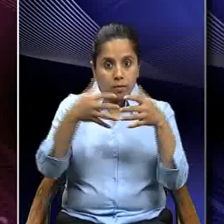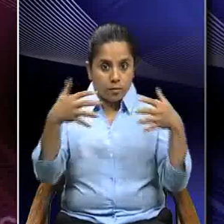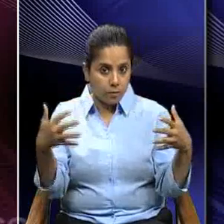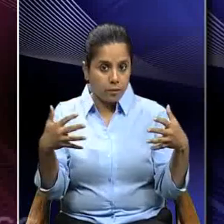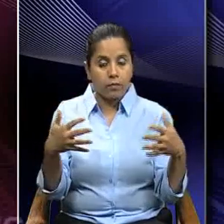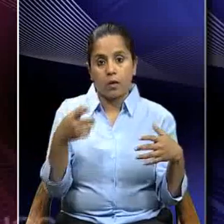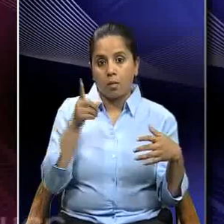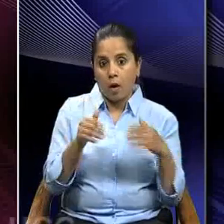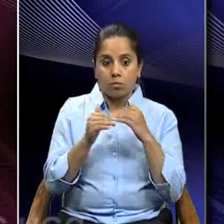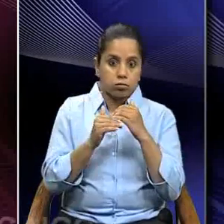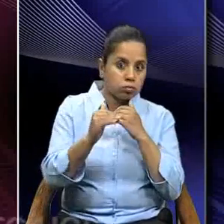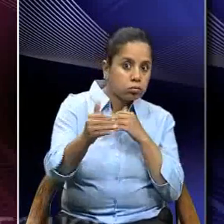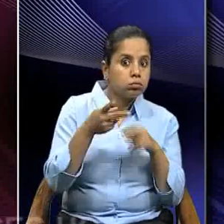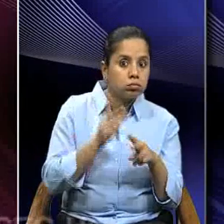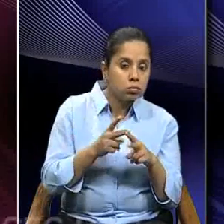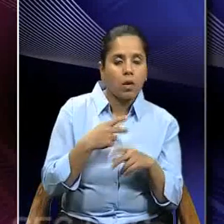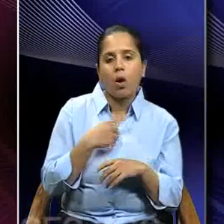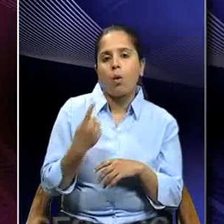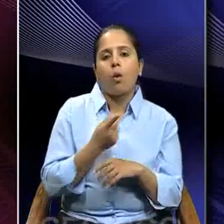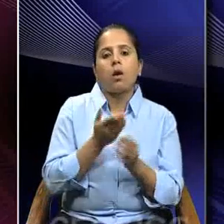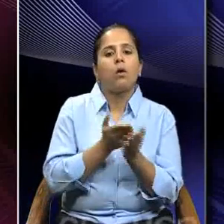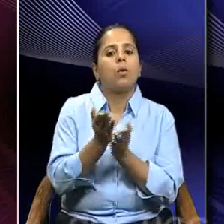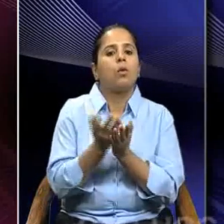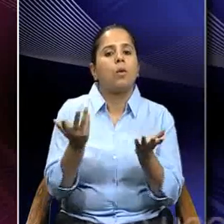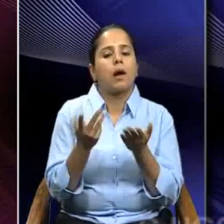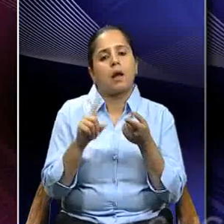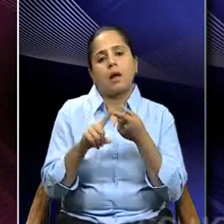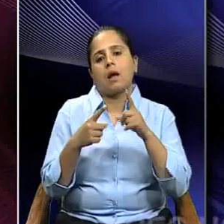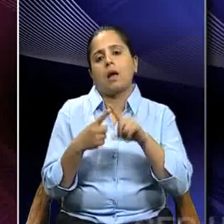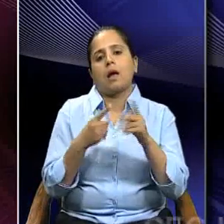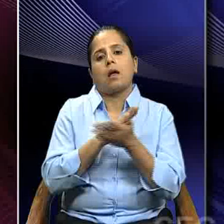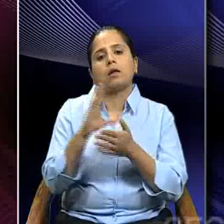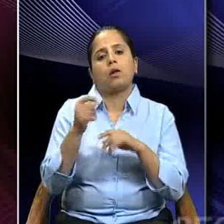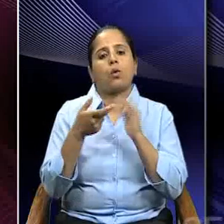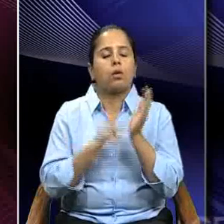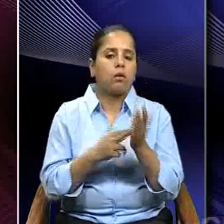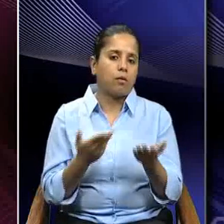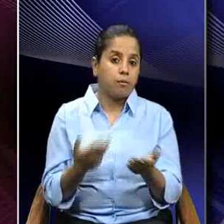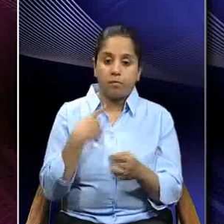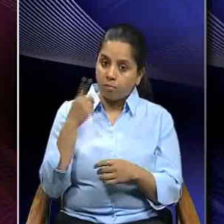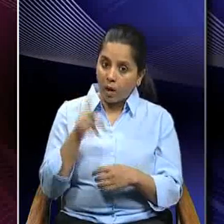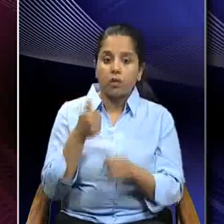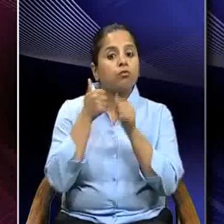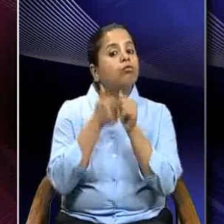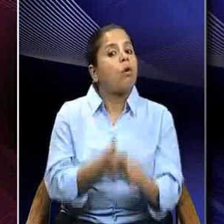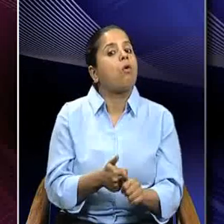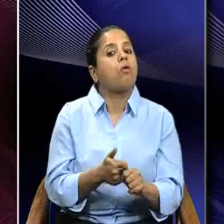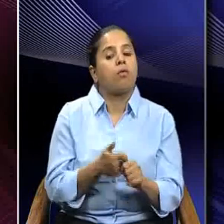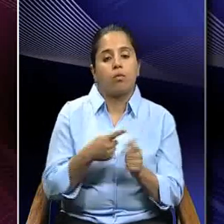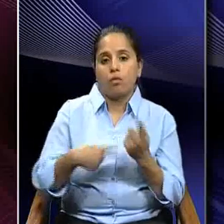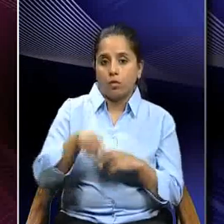be sustainable, we have only way out, that is ethicotarian. So we have to follow this path of